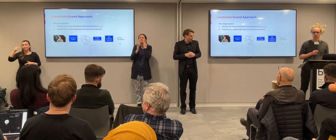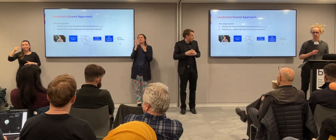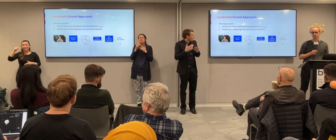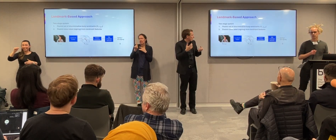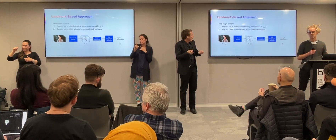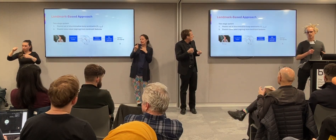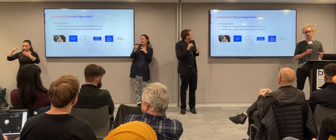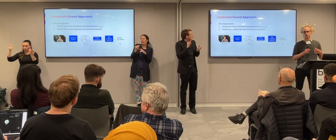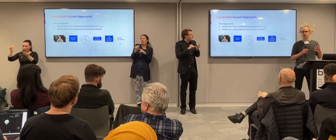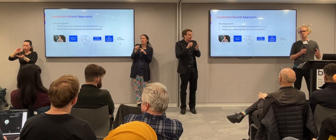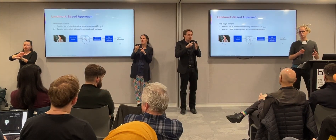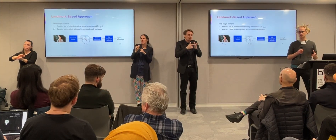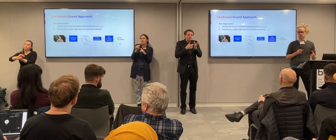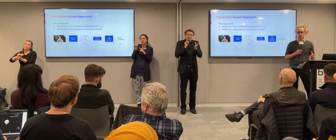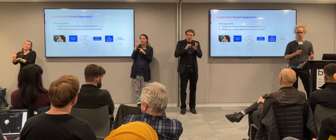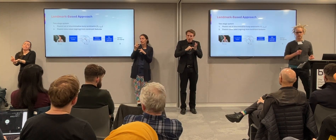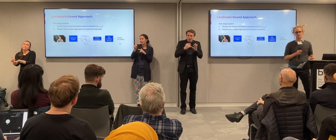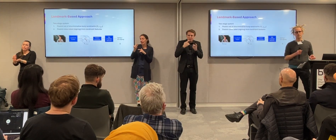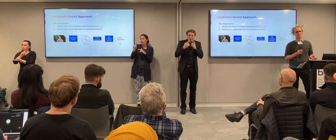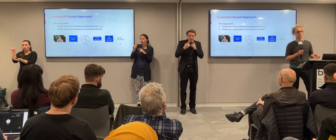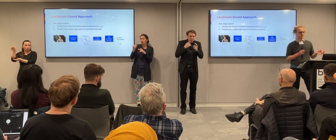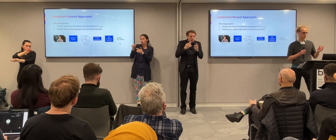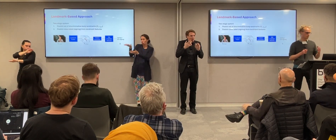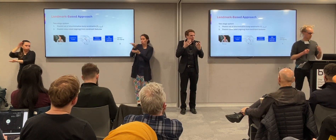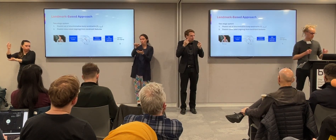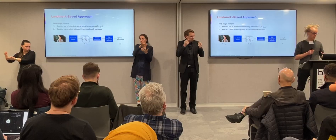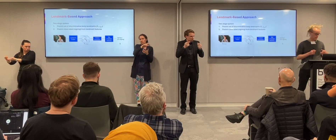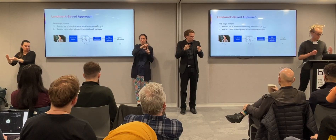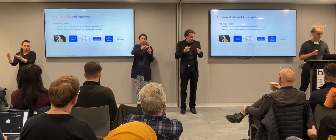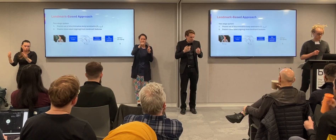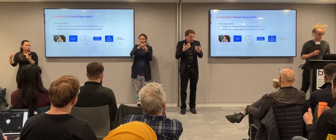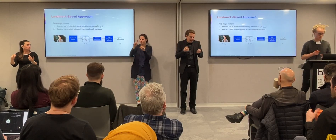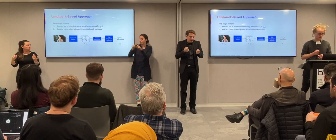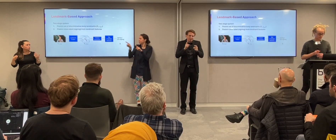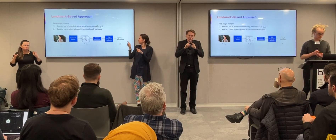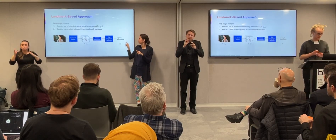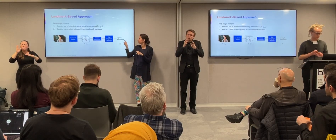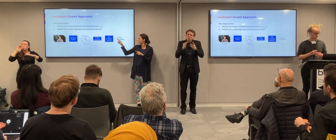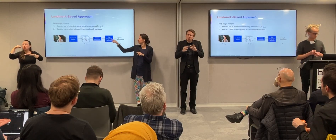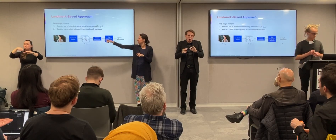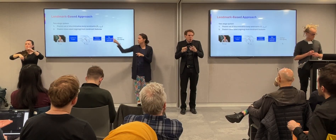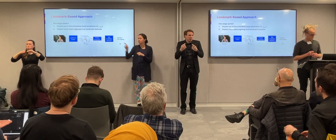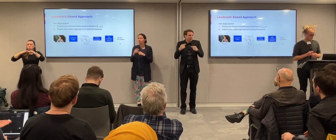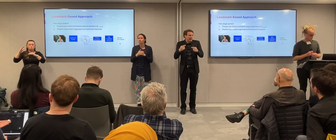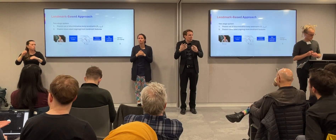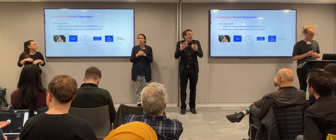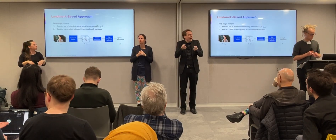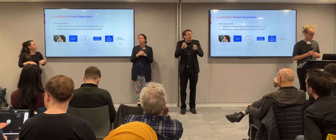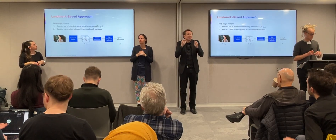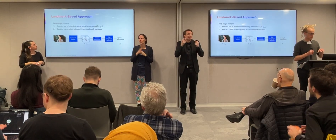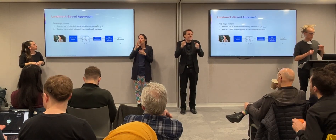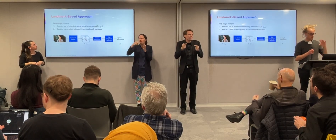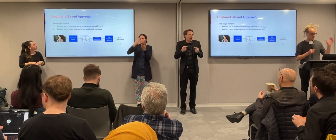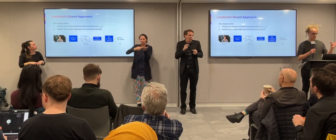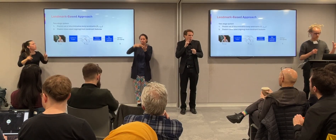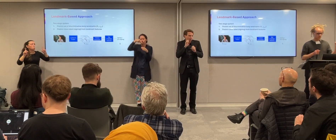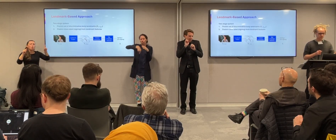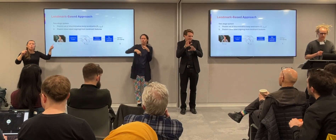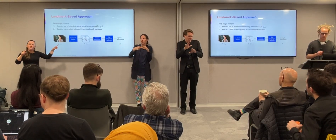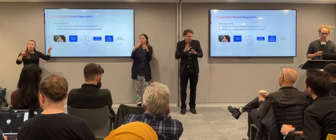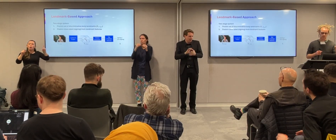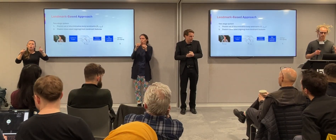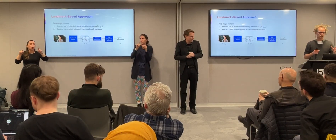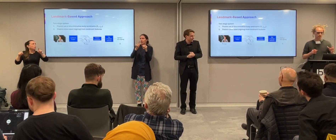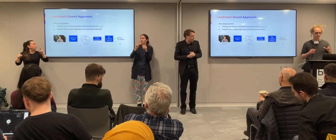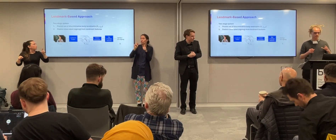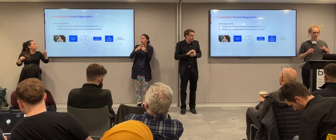data sources for each of these components, and I'll talk more about this data in a second. The first